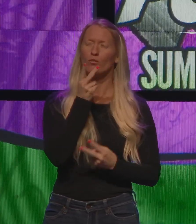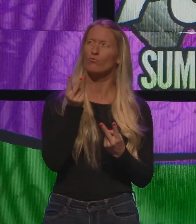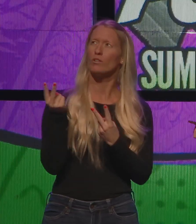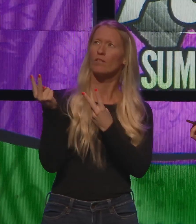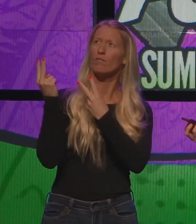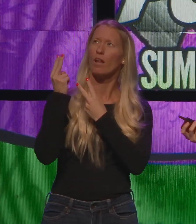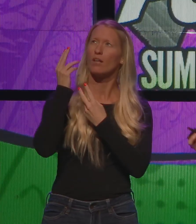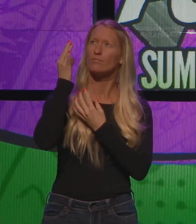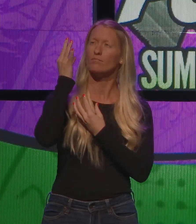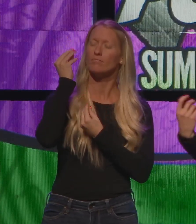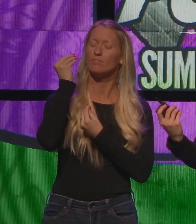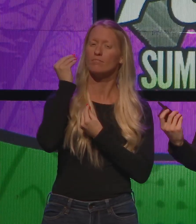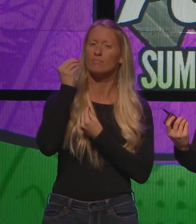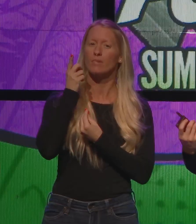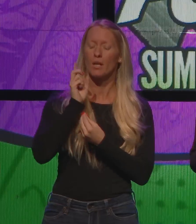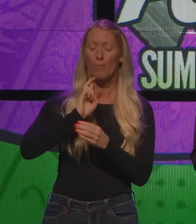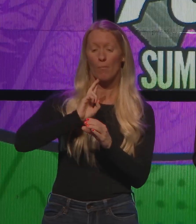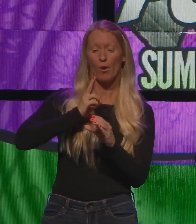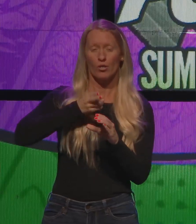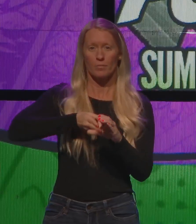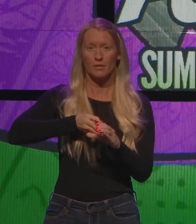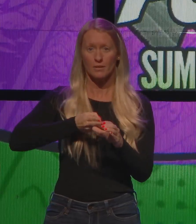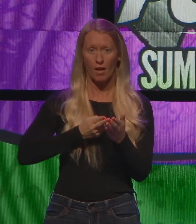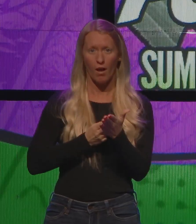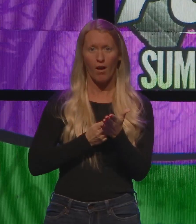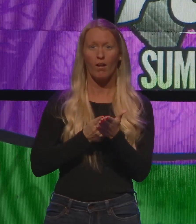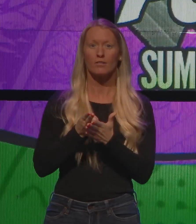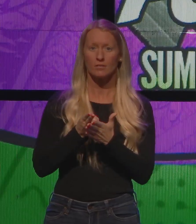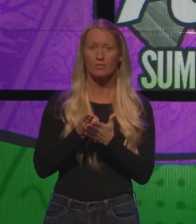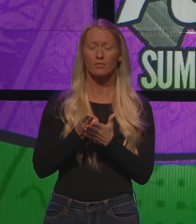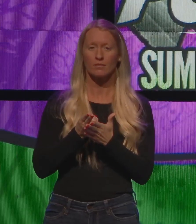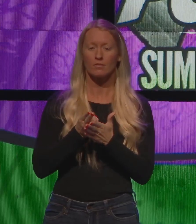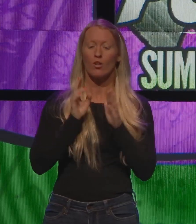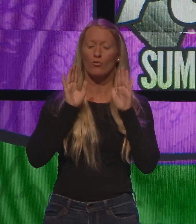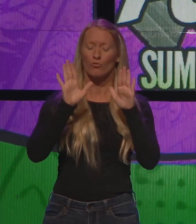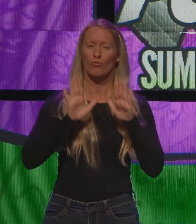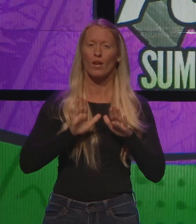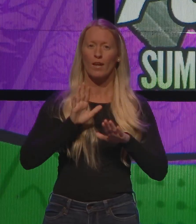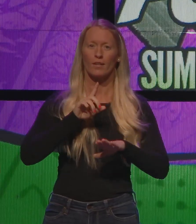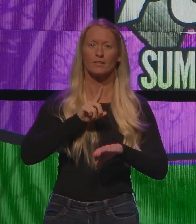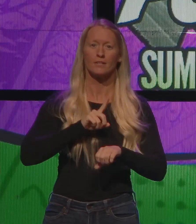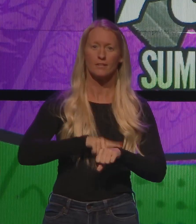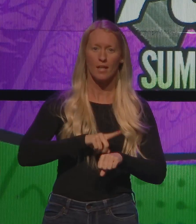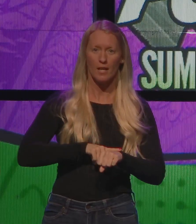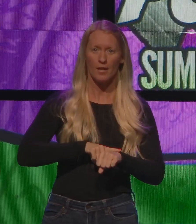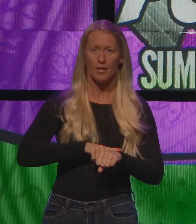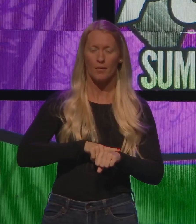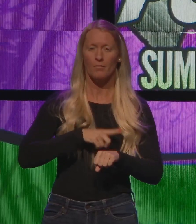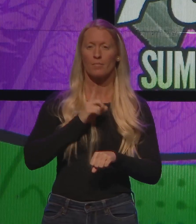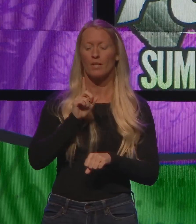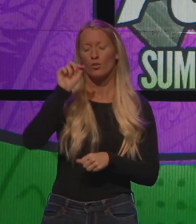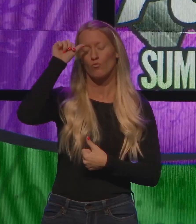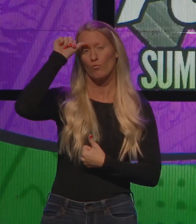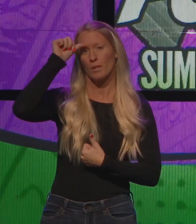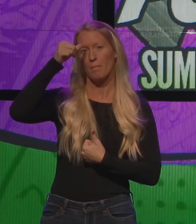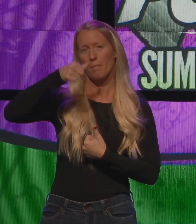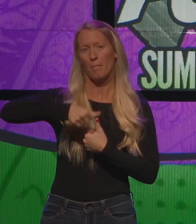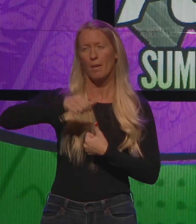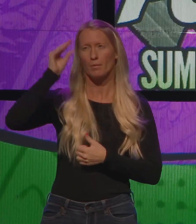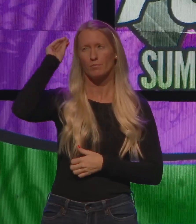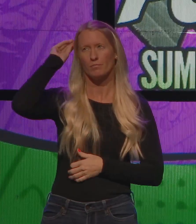to participate. And honestly, I think that this is a great time to participate and to remember,